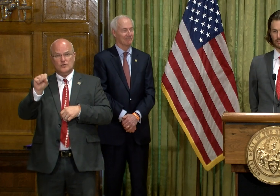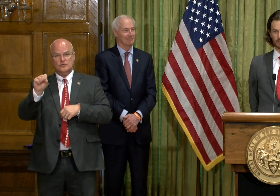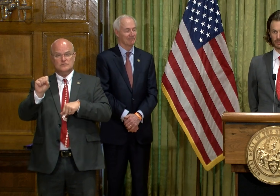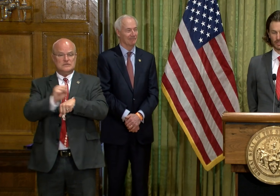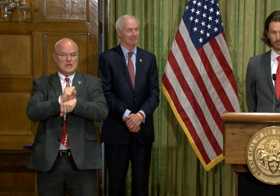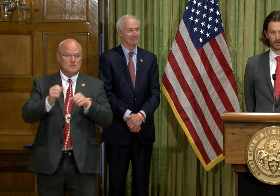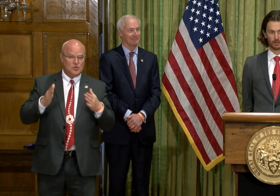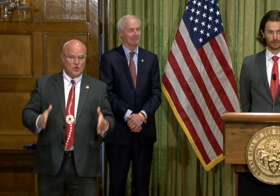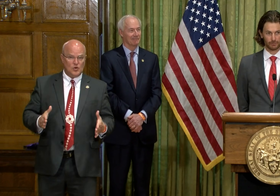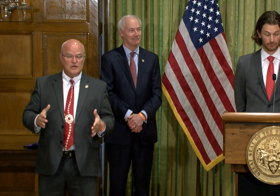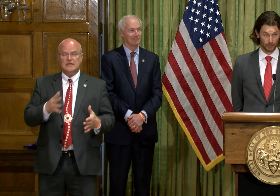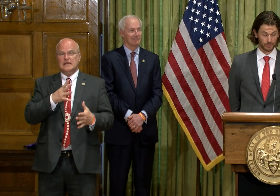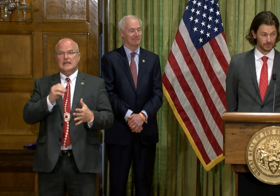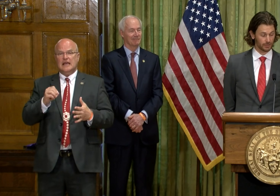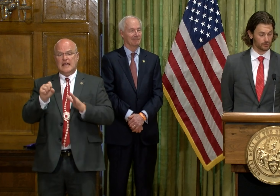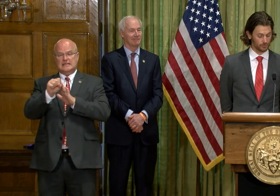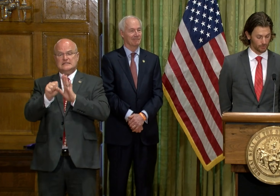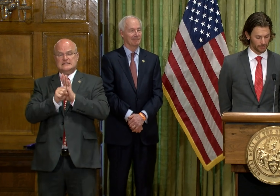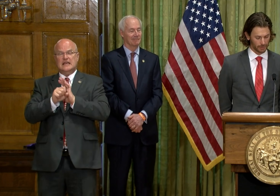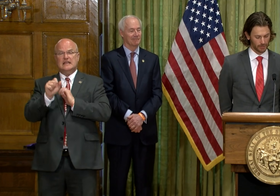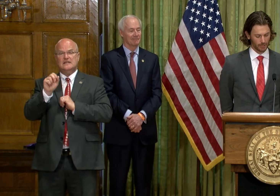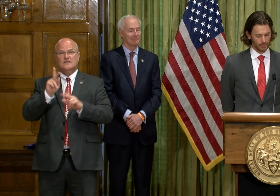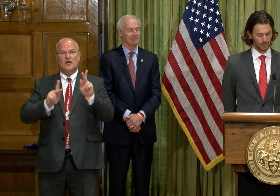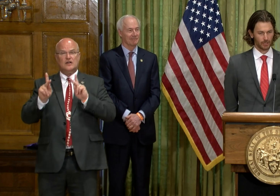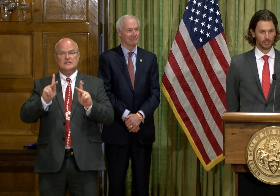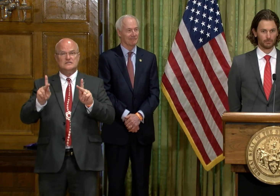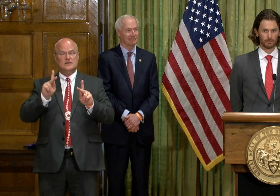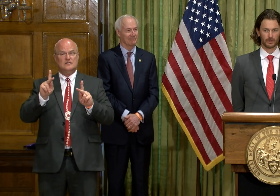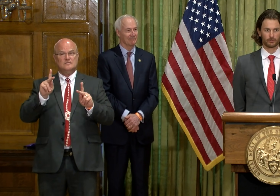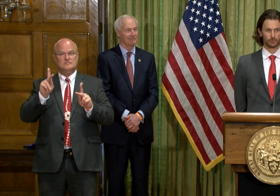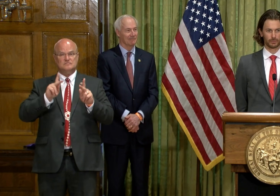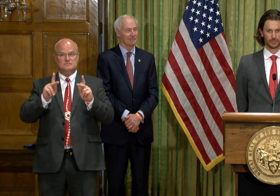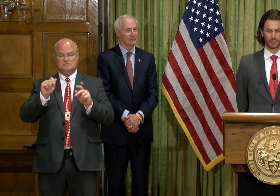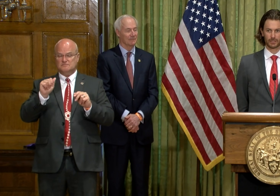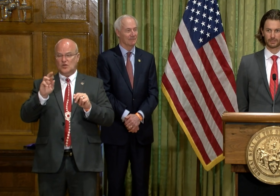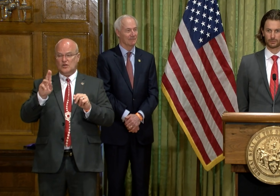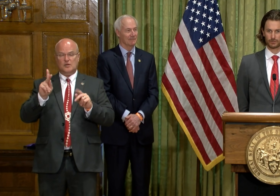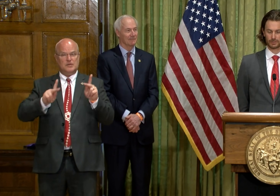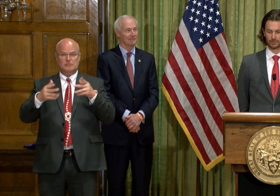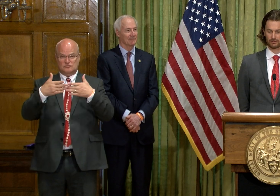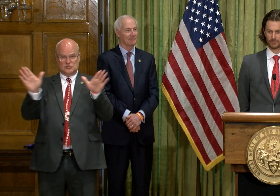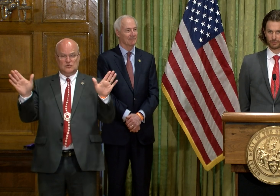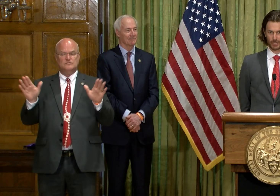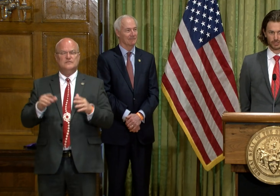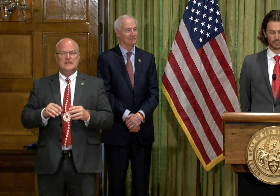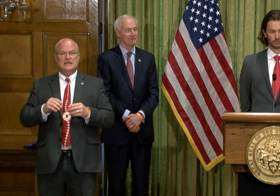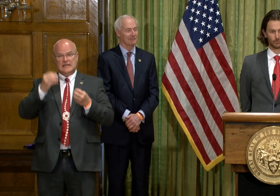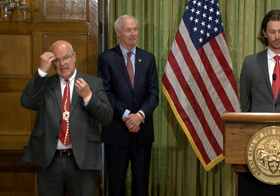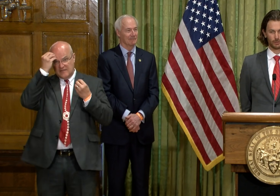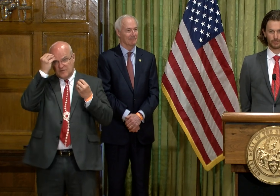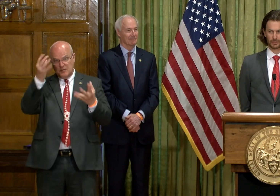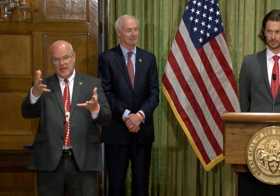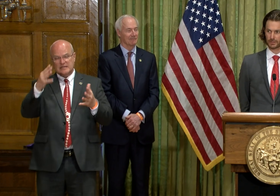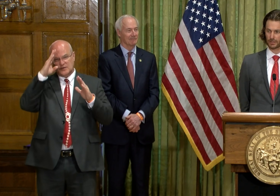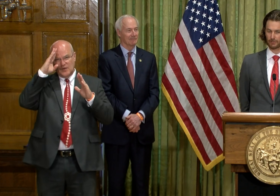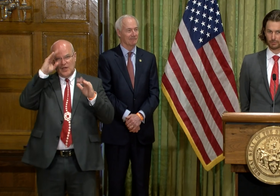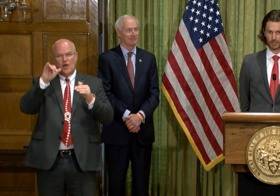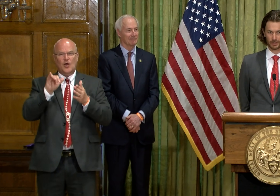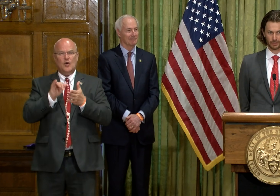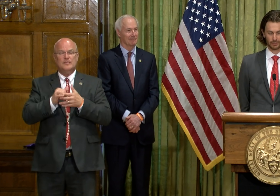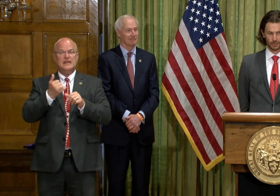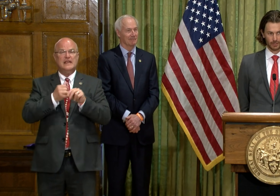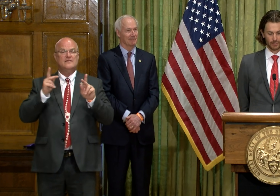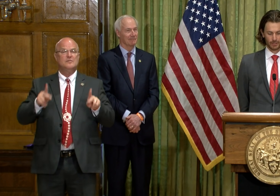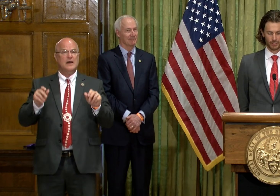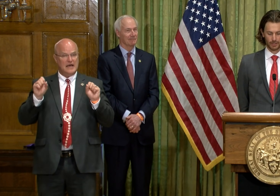employees, and just the state of Arkansas generally. It will be a source of information, and we hope that